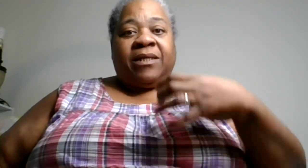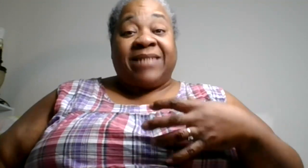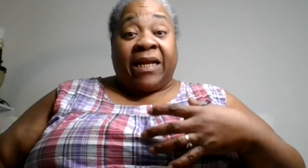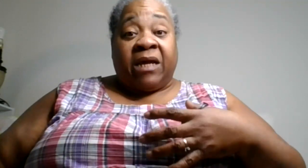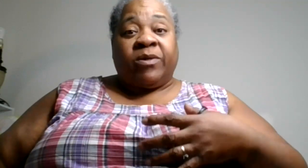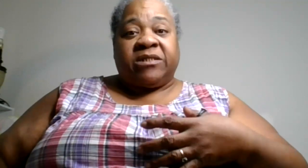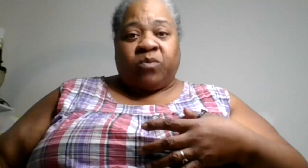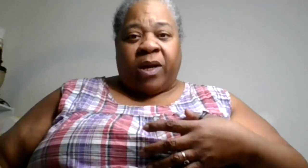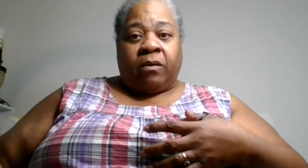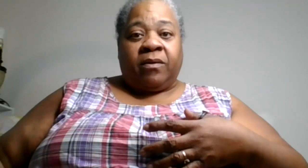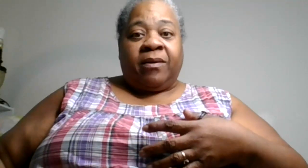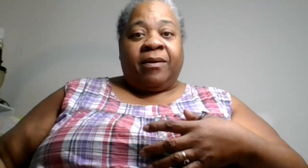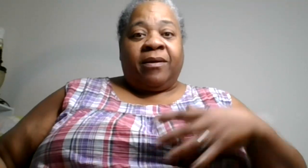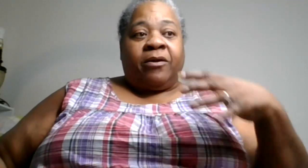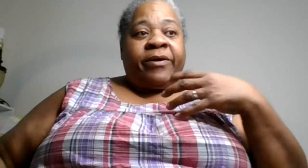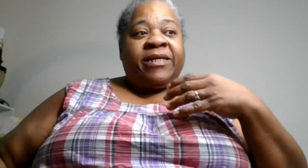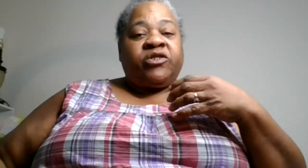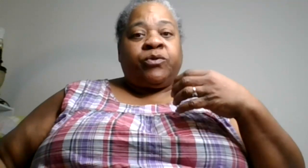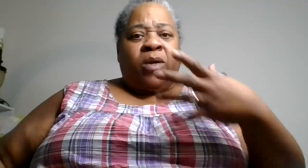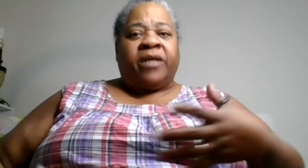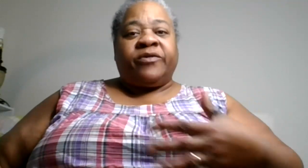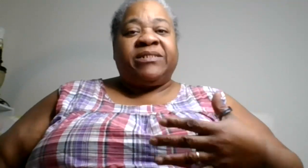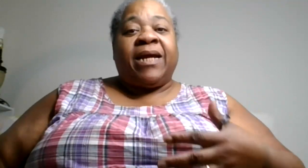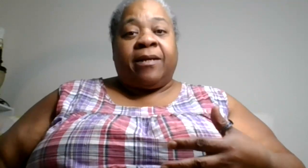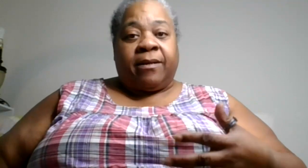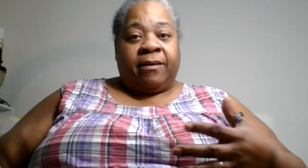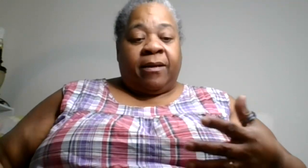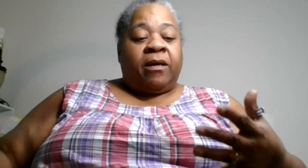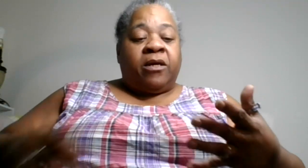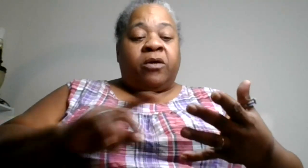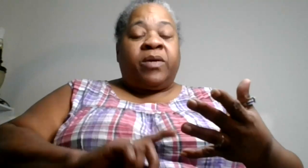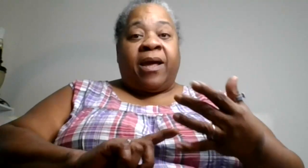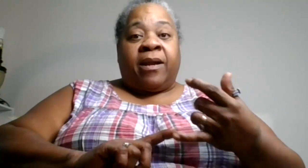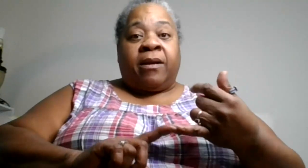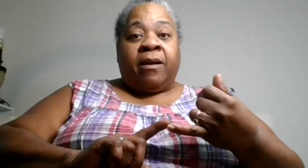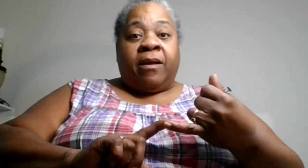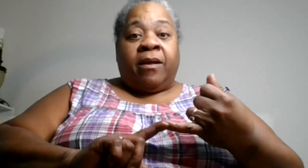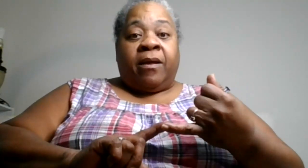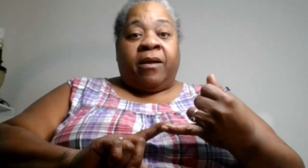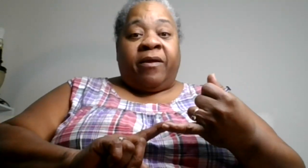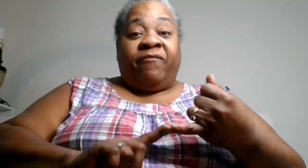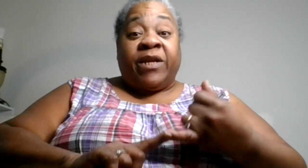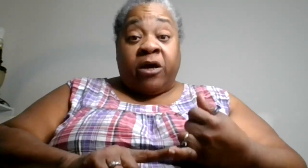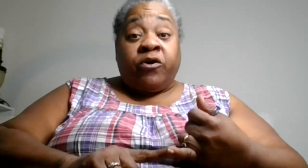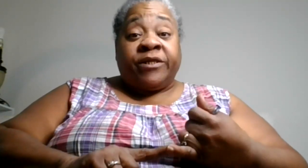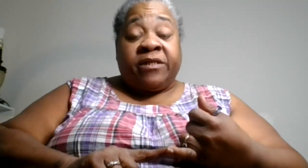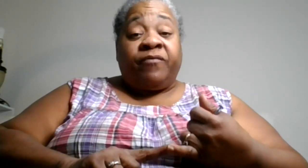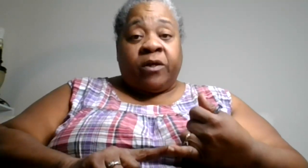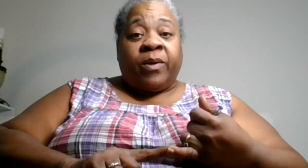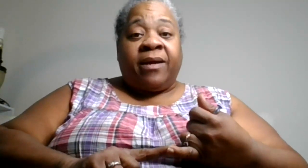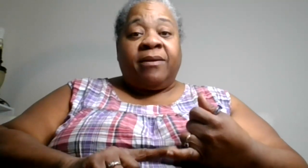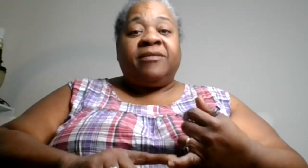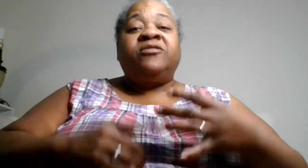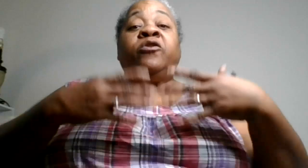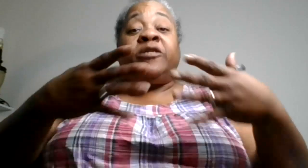sign language as well. Learning to understand it. You can video yourself doing it, so you're